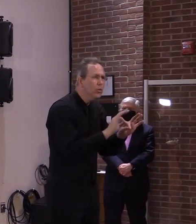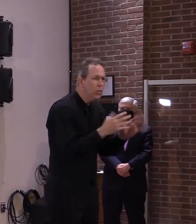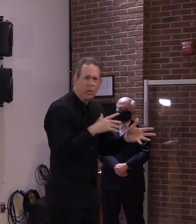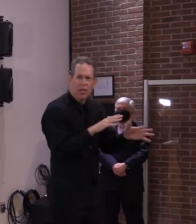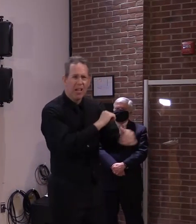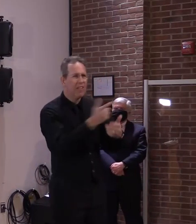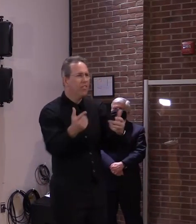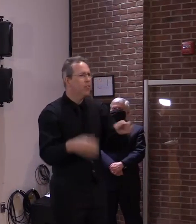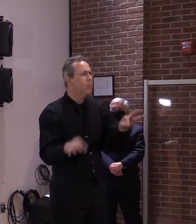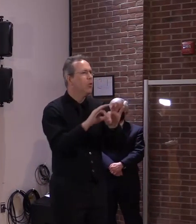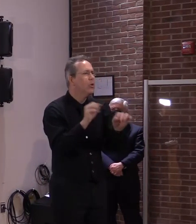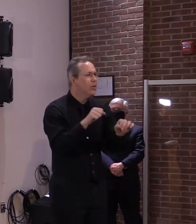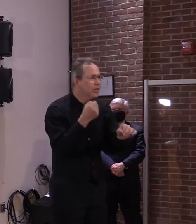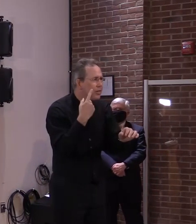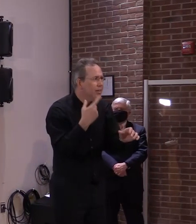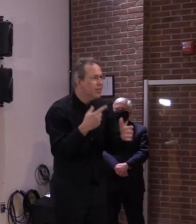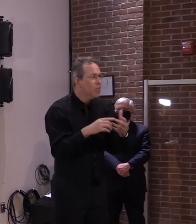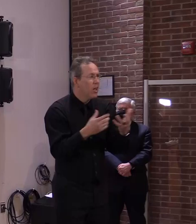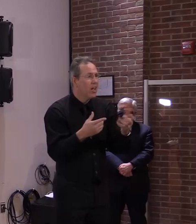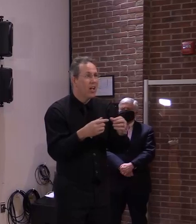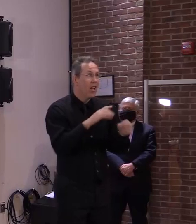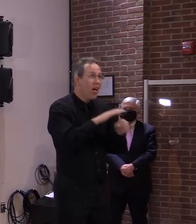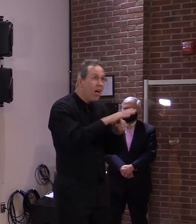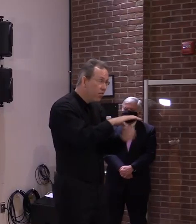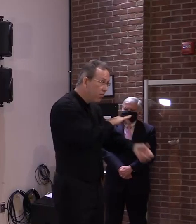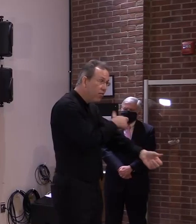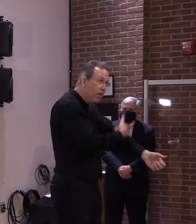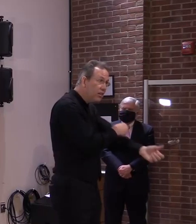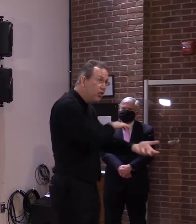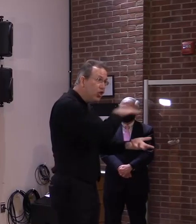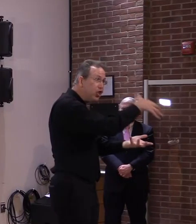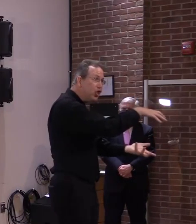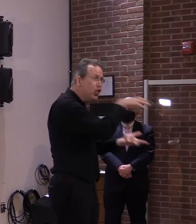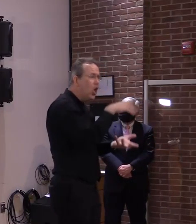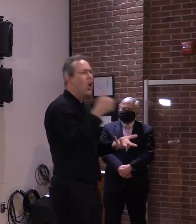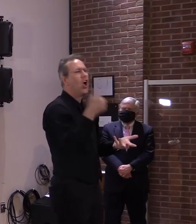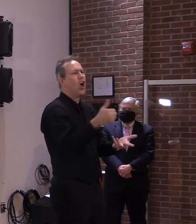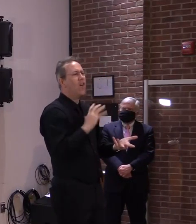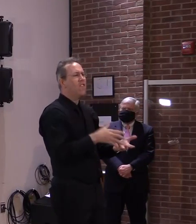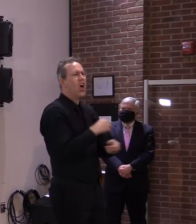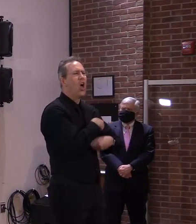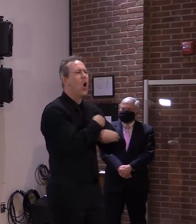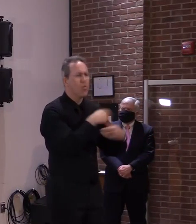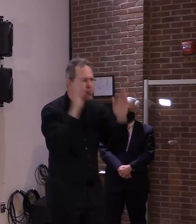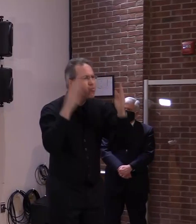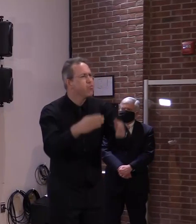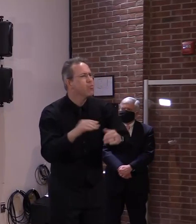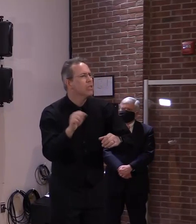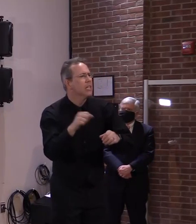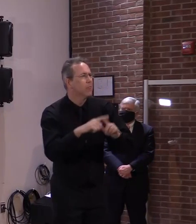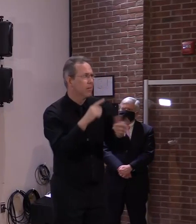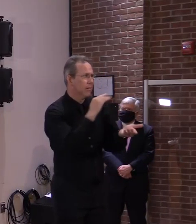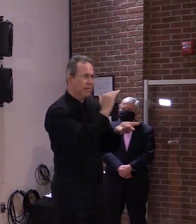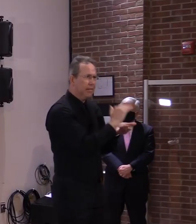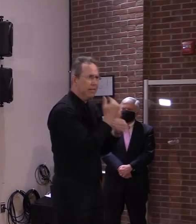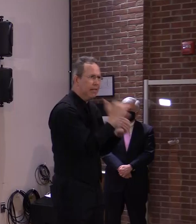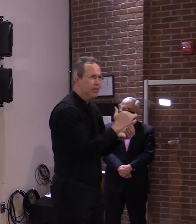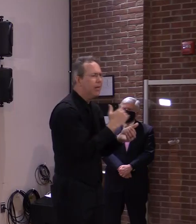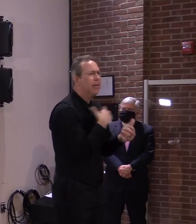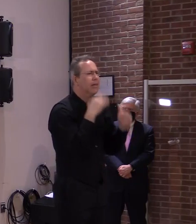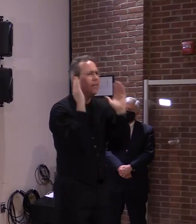appropriate for us to take action to do whatever we could to protect them and their families. Dr. Levine?